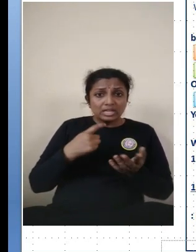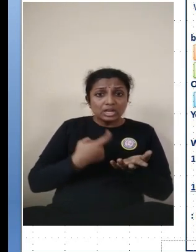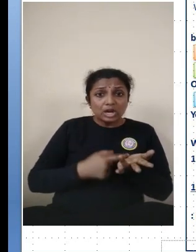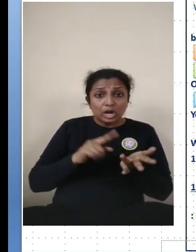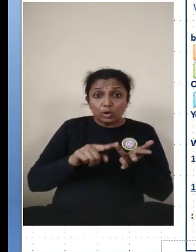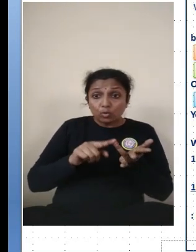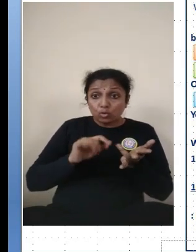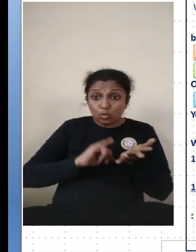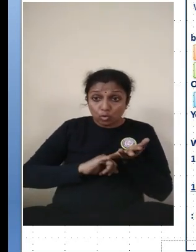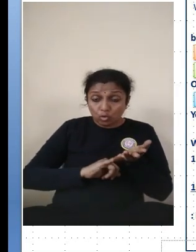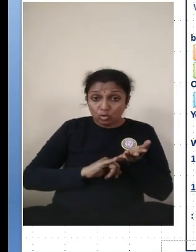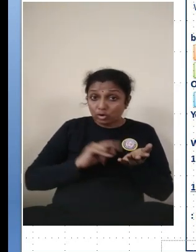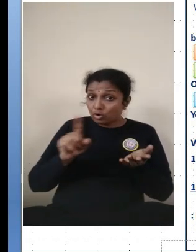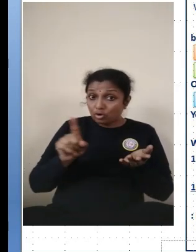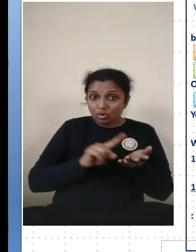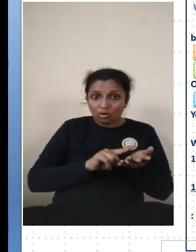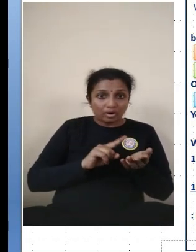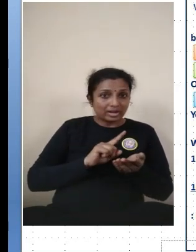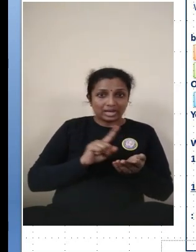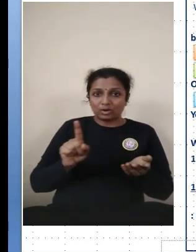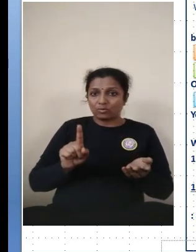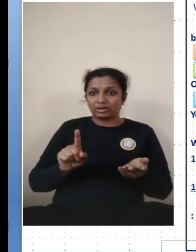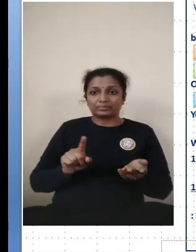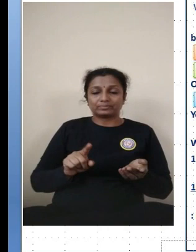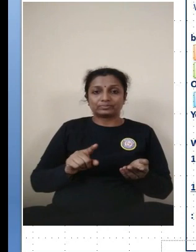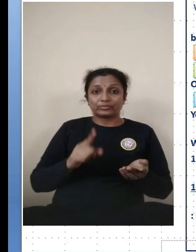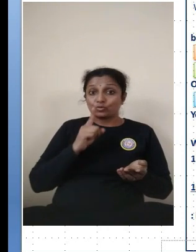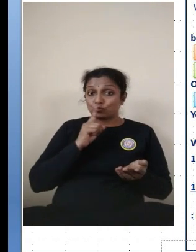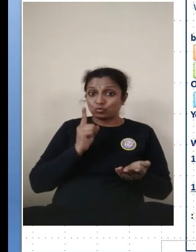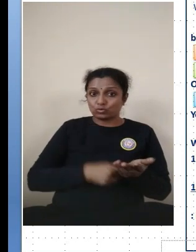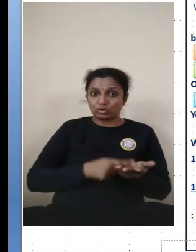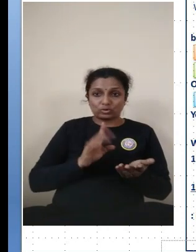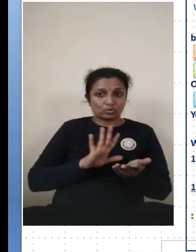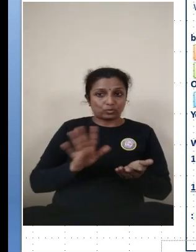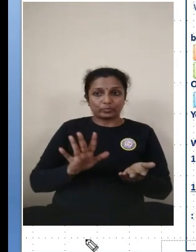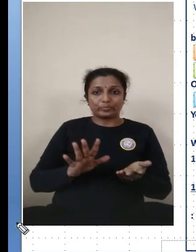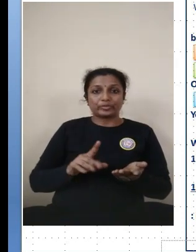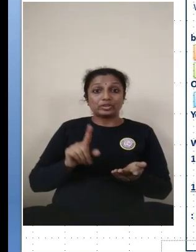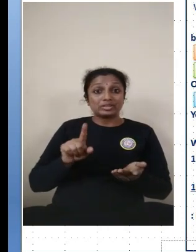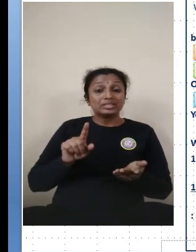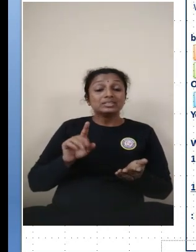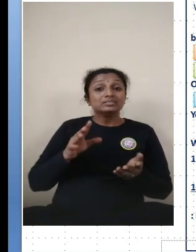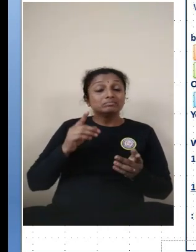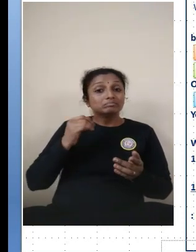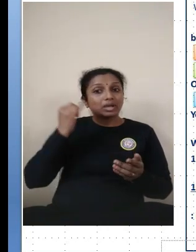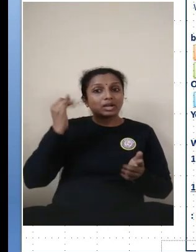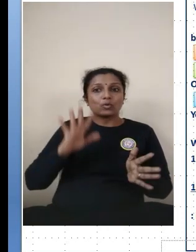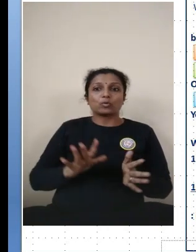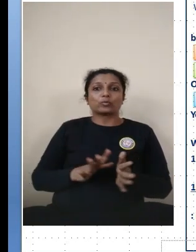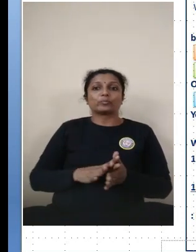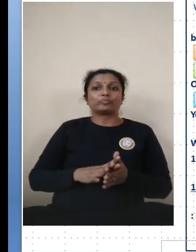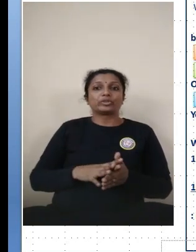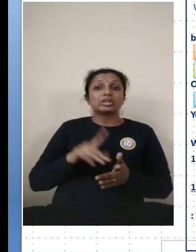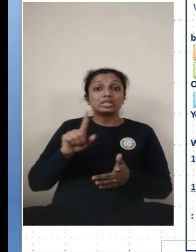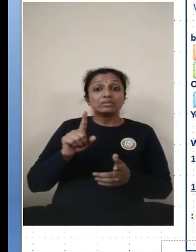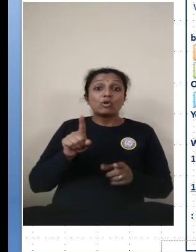are not real, or they are imaginary. This is what you would write. They may ask you for